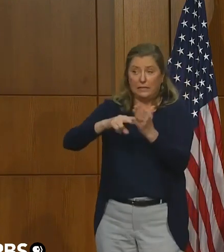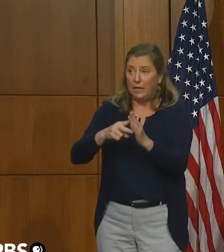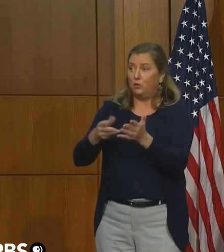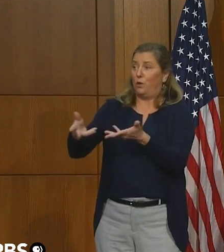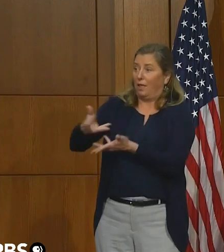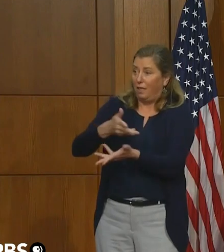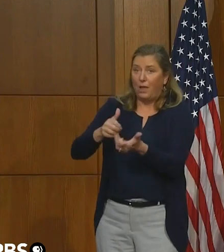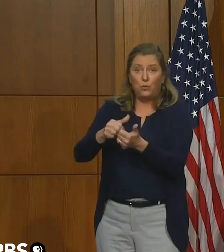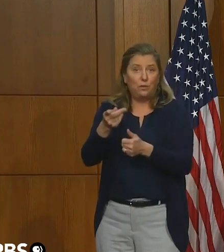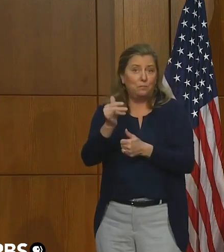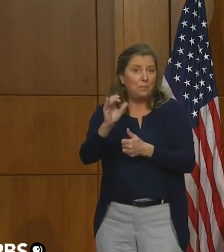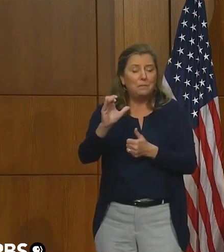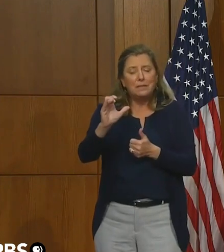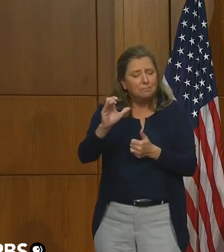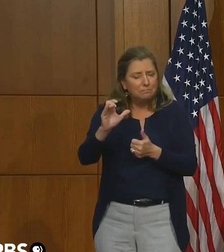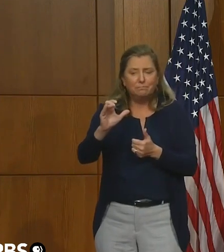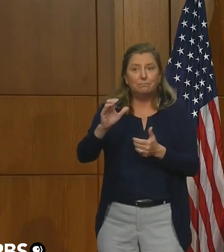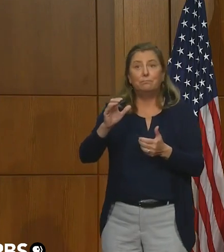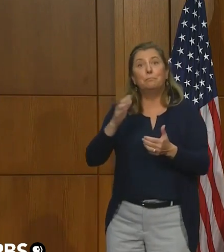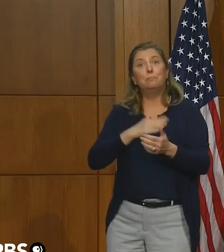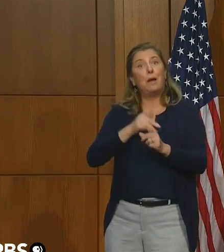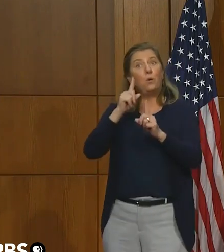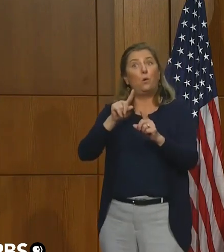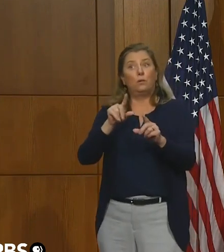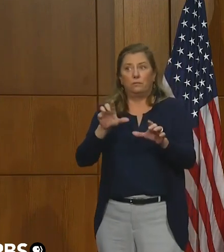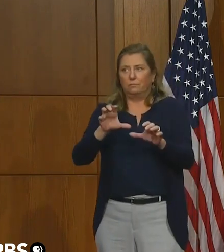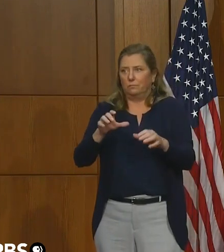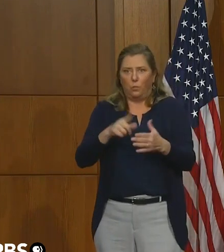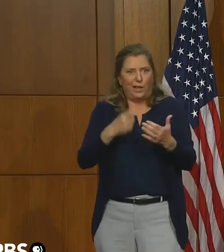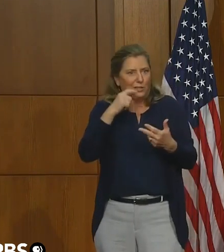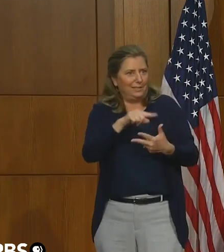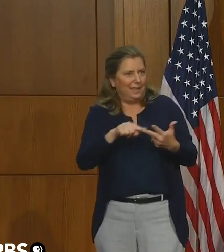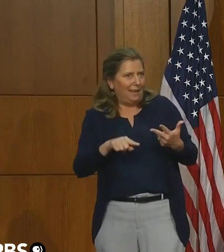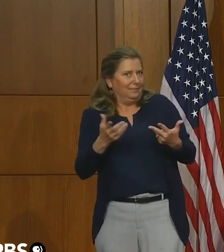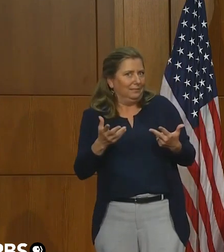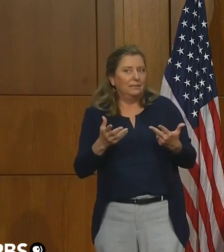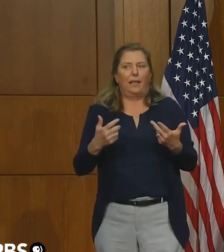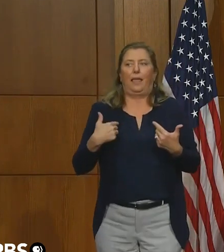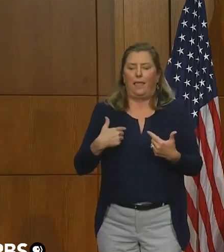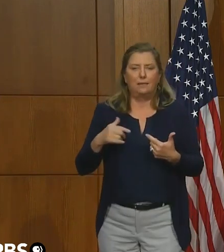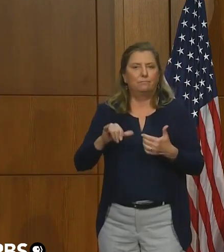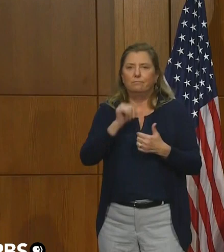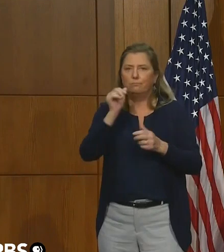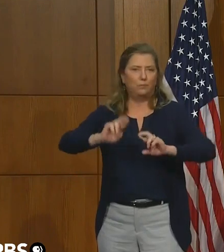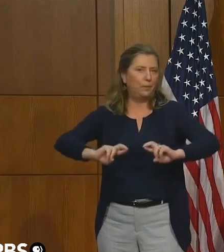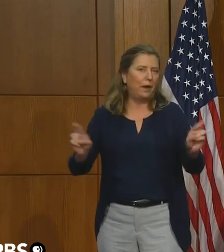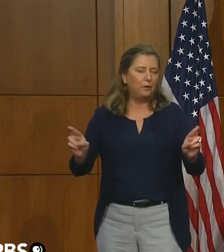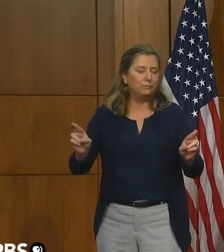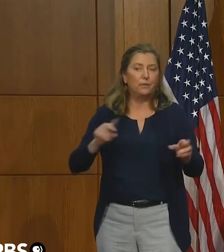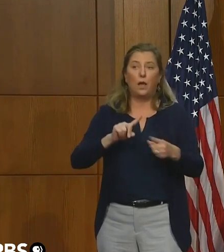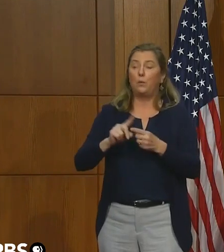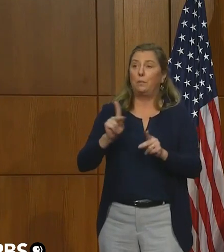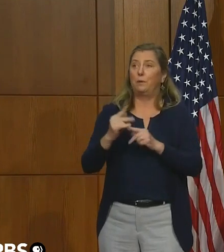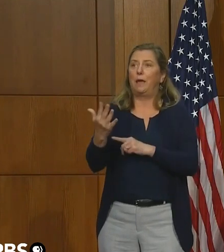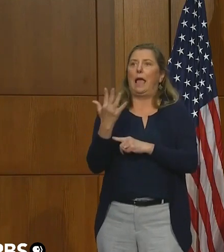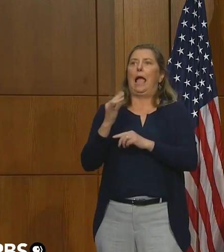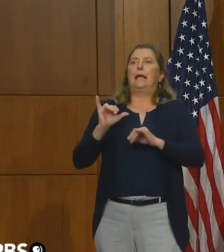public. I merely was there with the intentions of doing what I just said. Again, I was unprepared when I encountered the